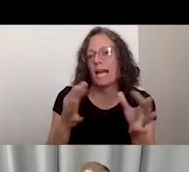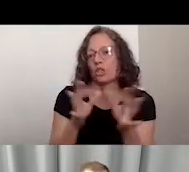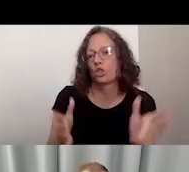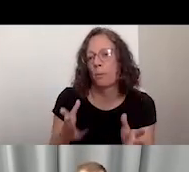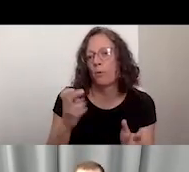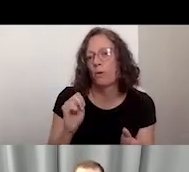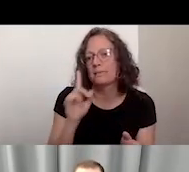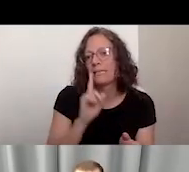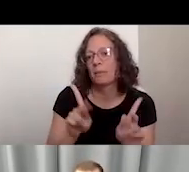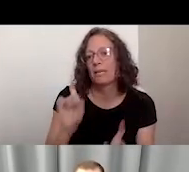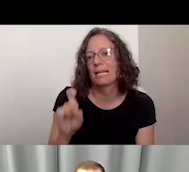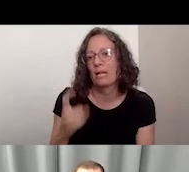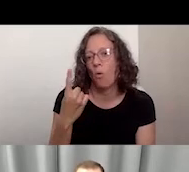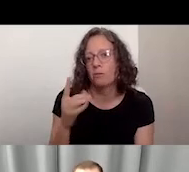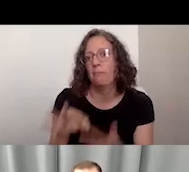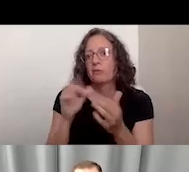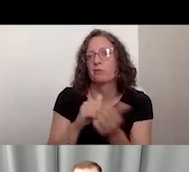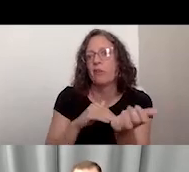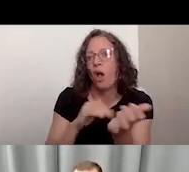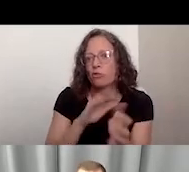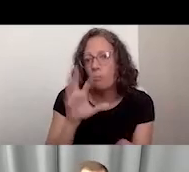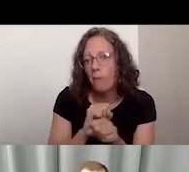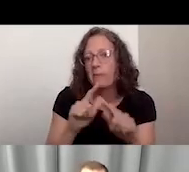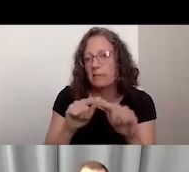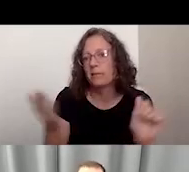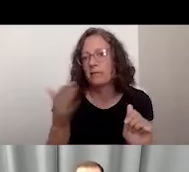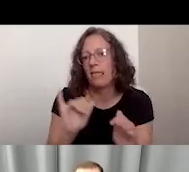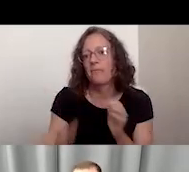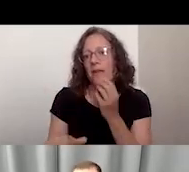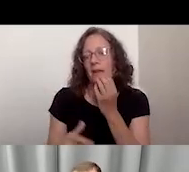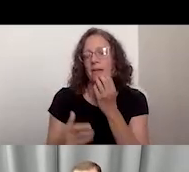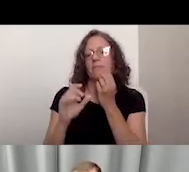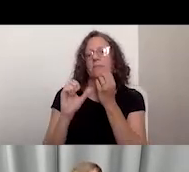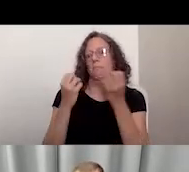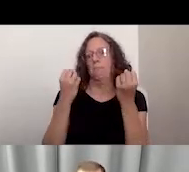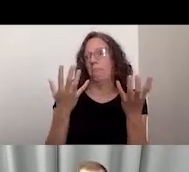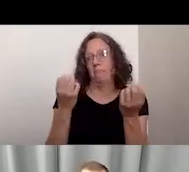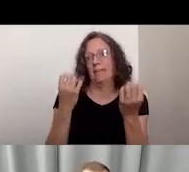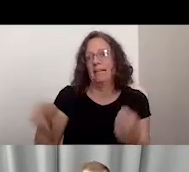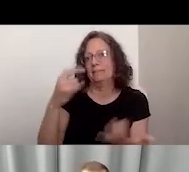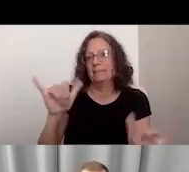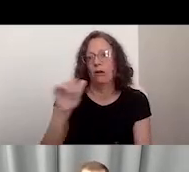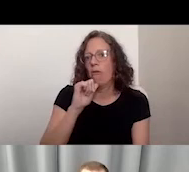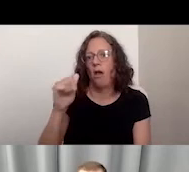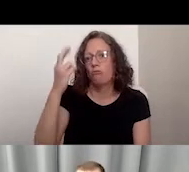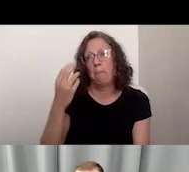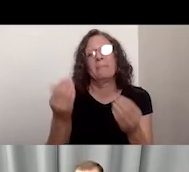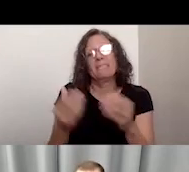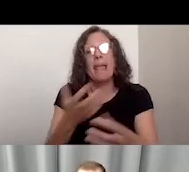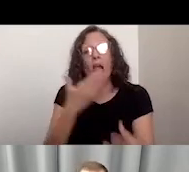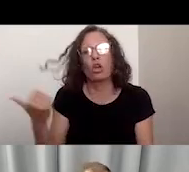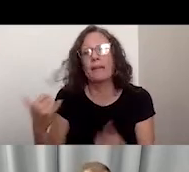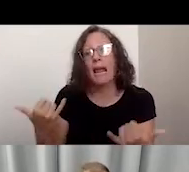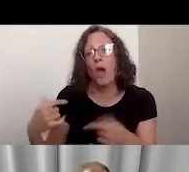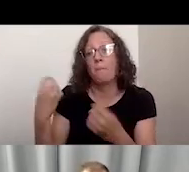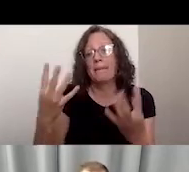articles in the law, but I do know that it is required to provide interpreters for deaf people who are going to